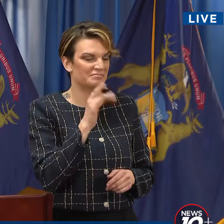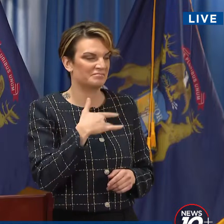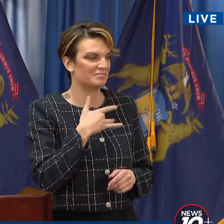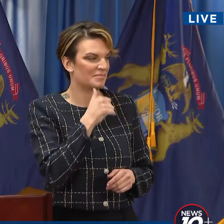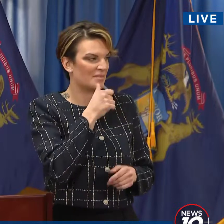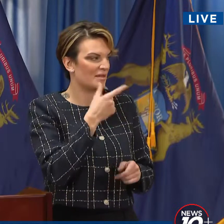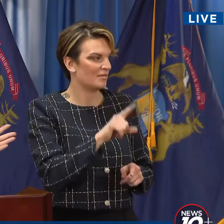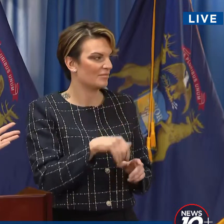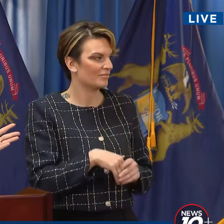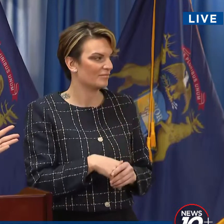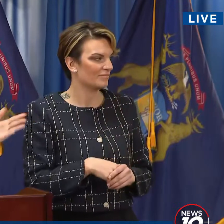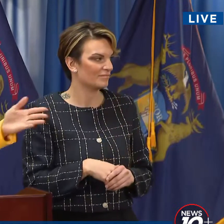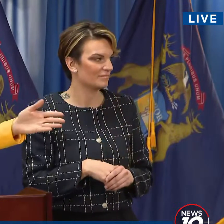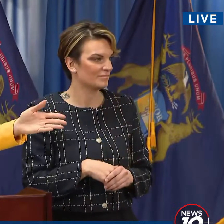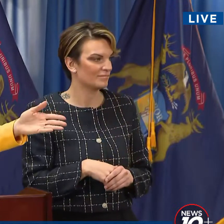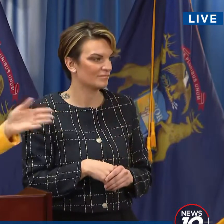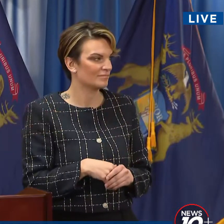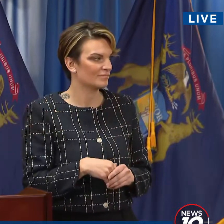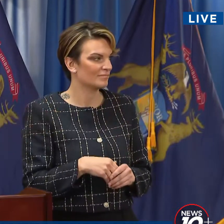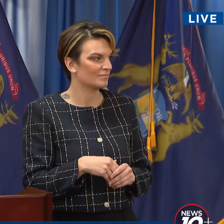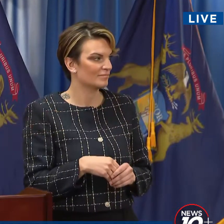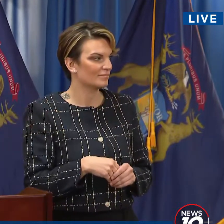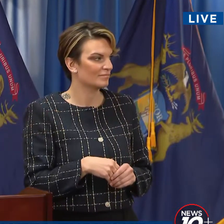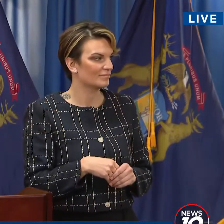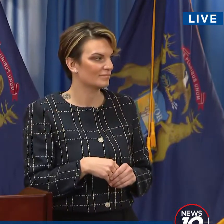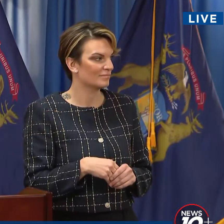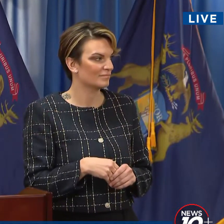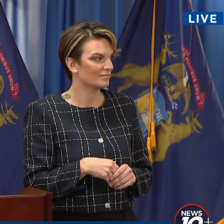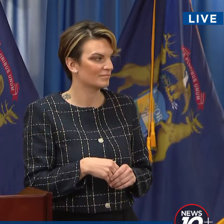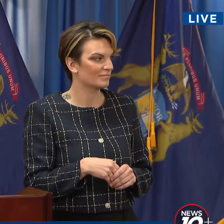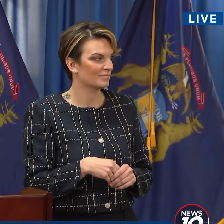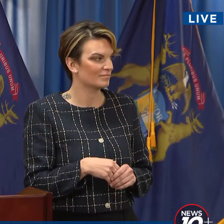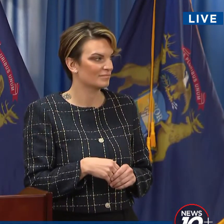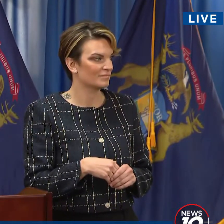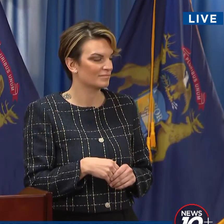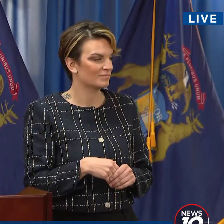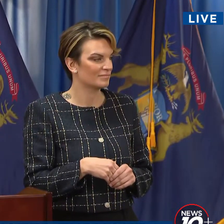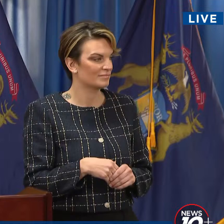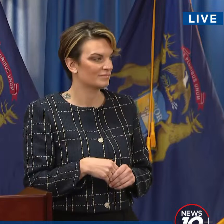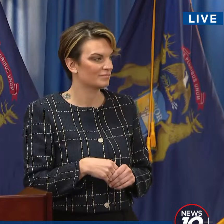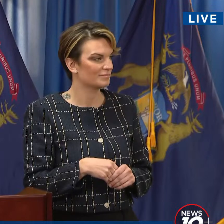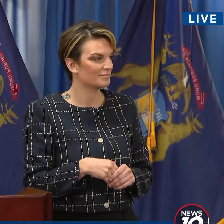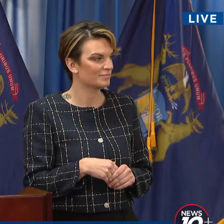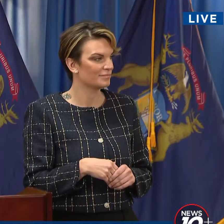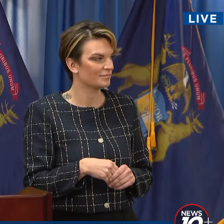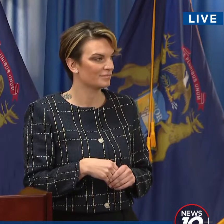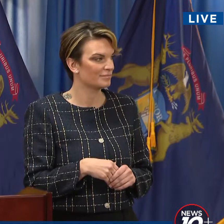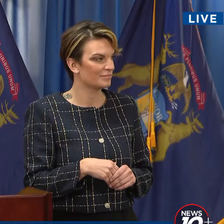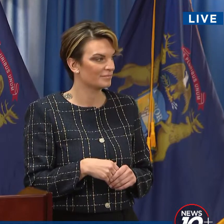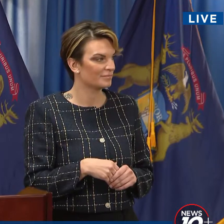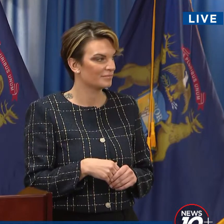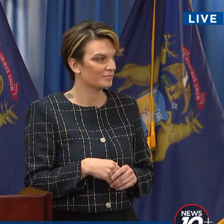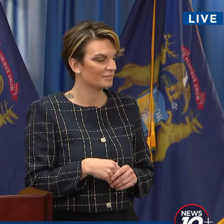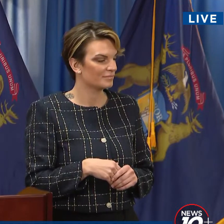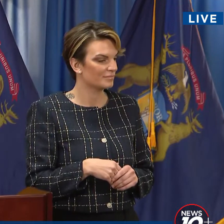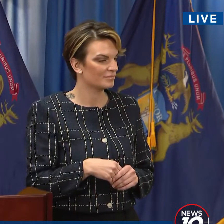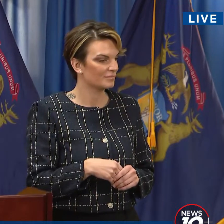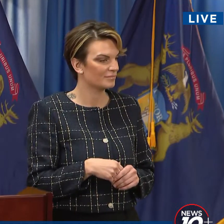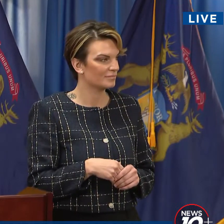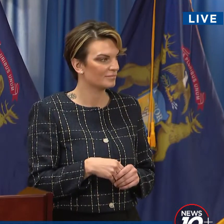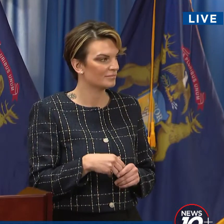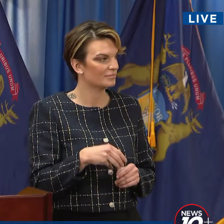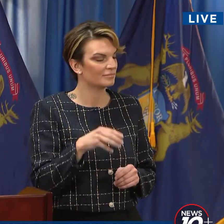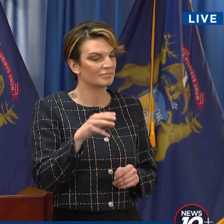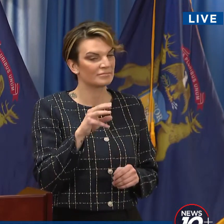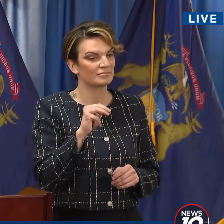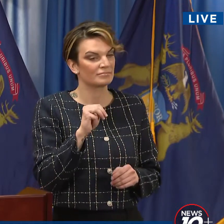yet. Yeah. Well, you had your hand up. Sorry. Go ahead. Big picture question on kind of election denialism. Obviously, Michigan